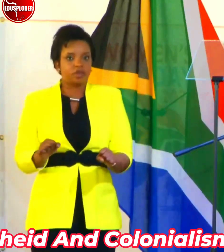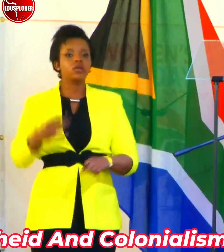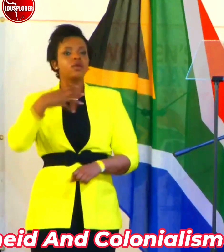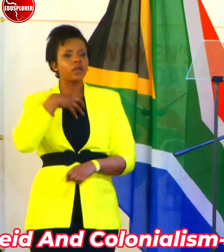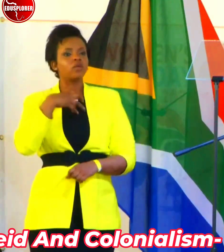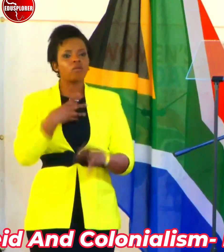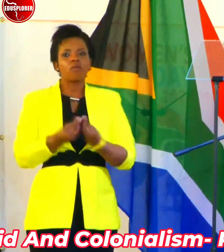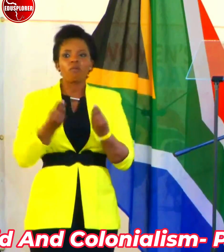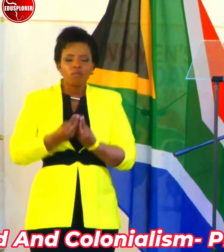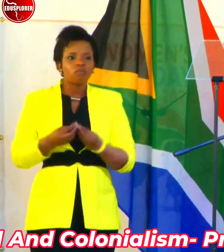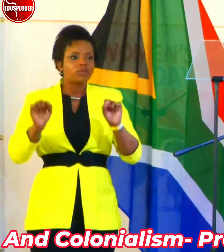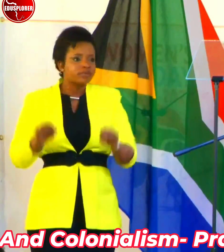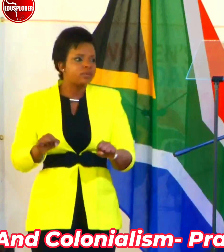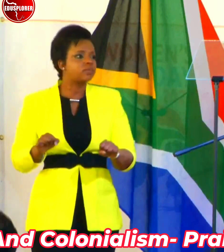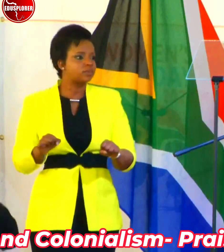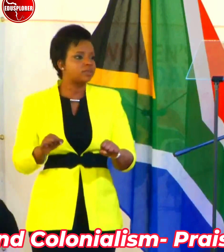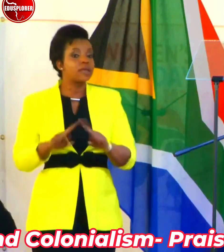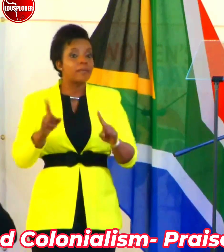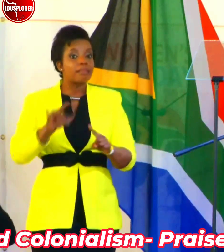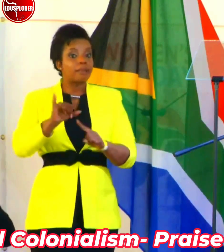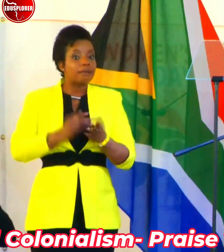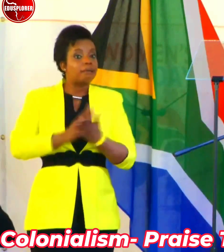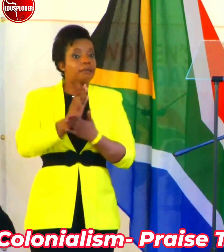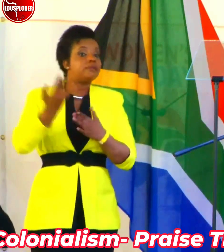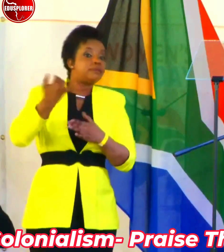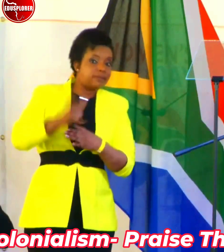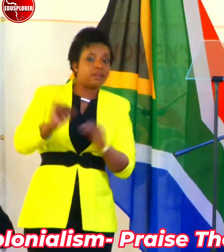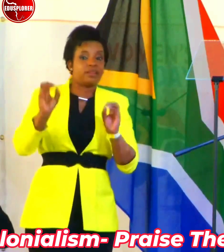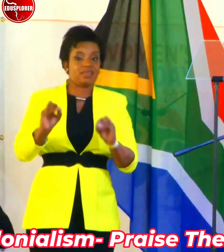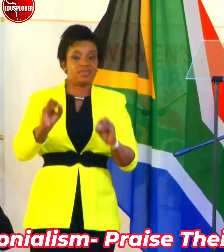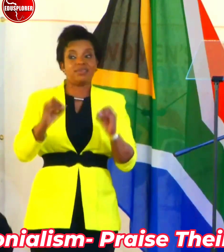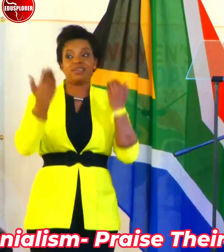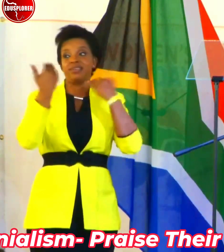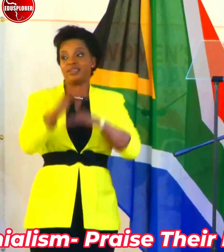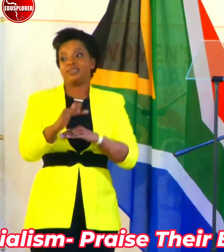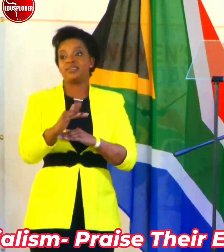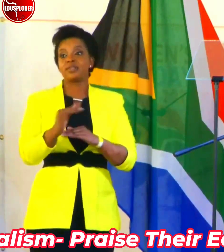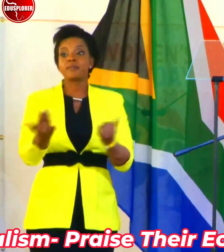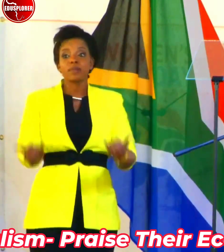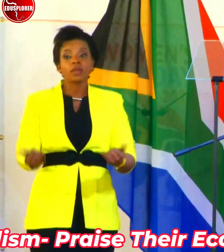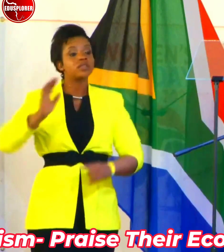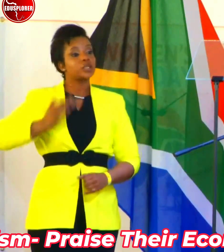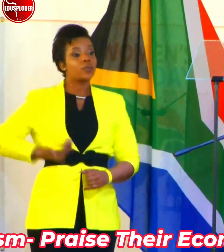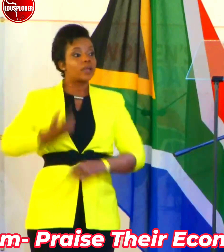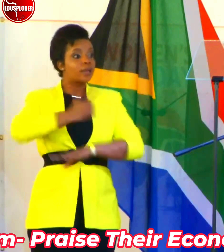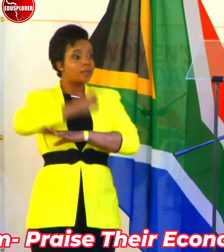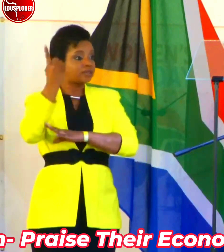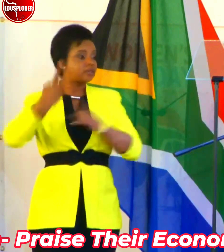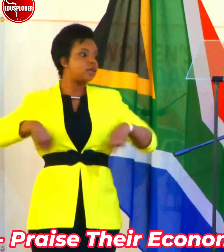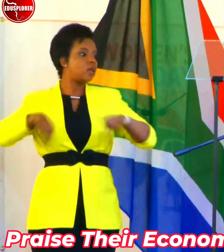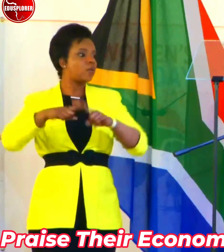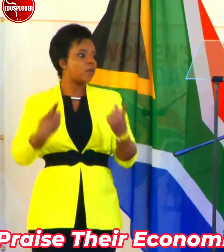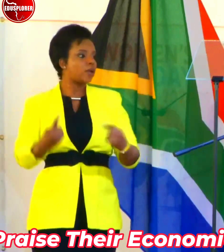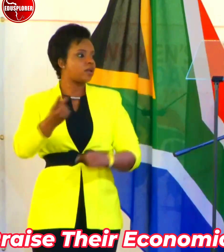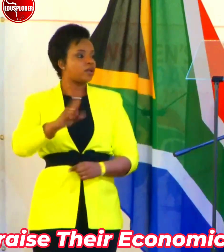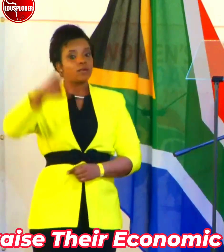even though that right is still restricted. On this Women's Day, we pay tribute to